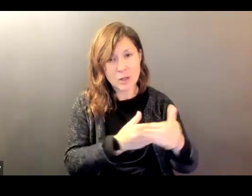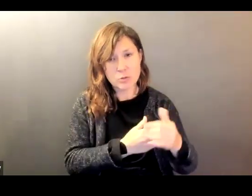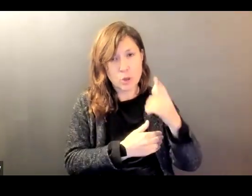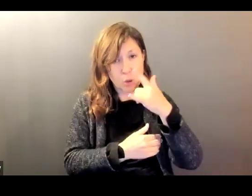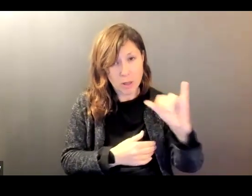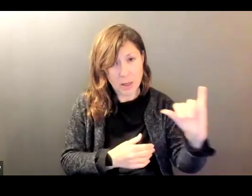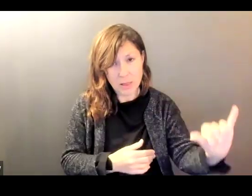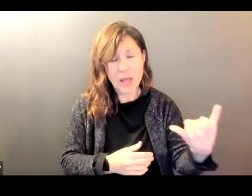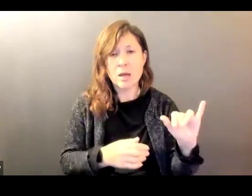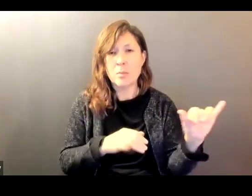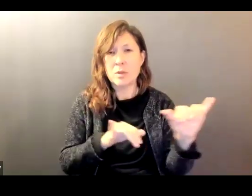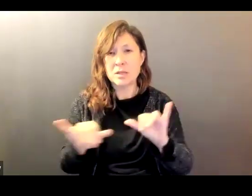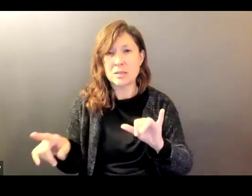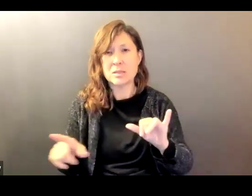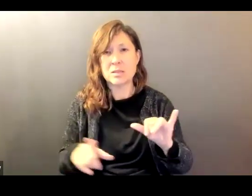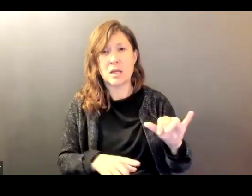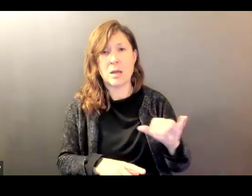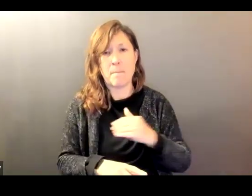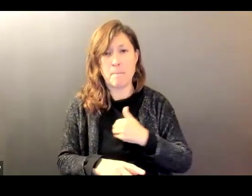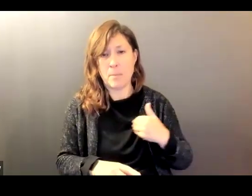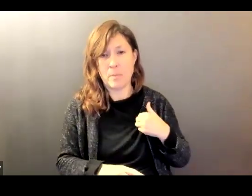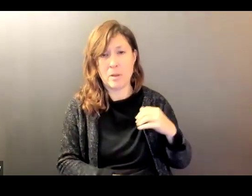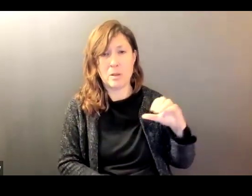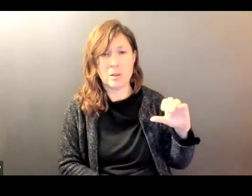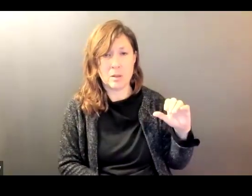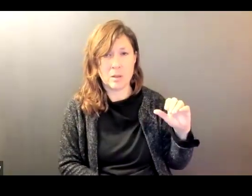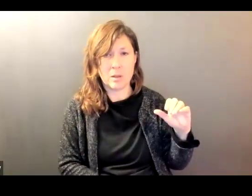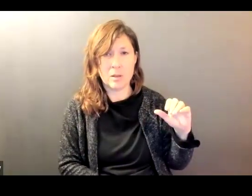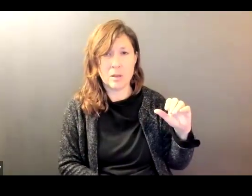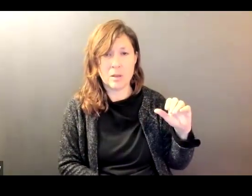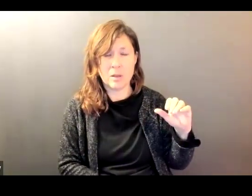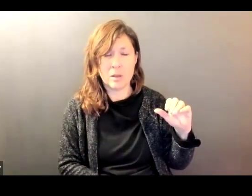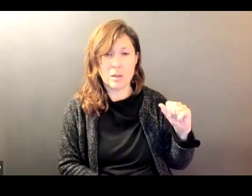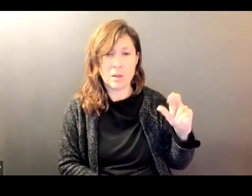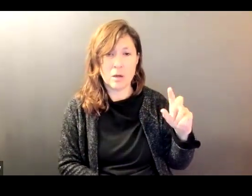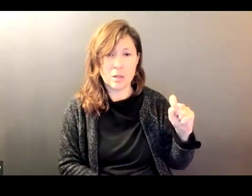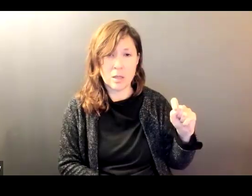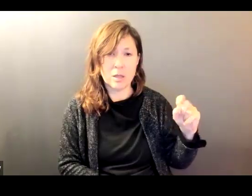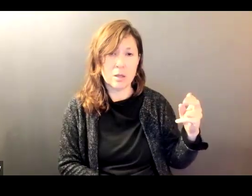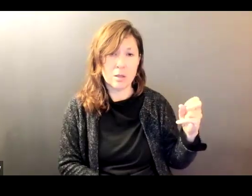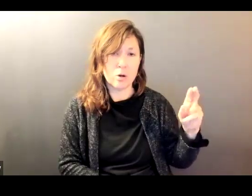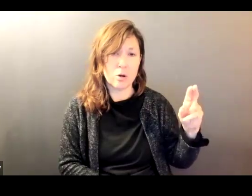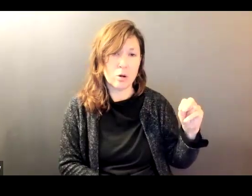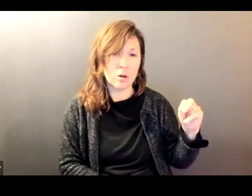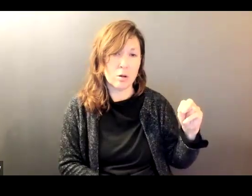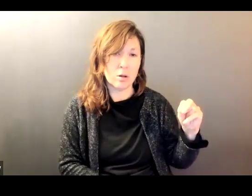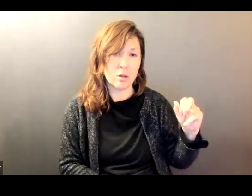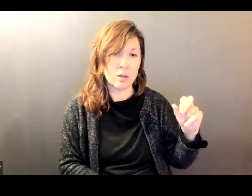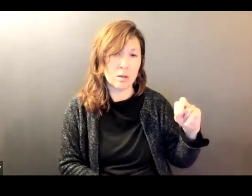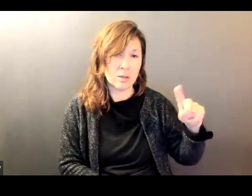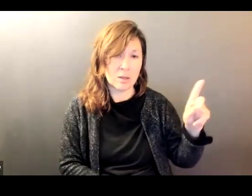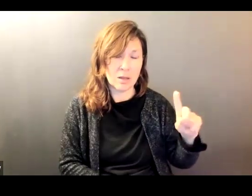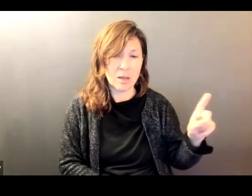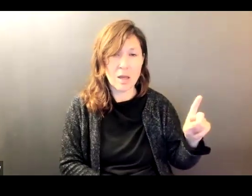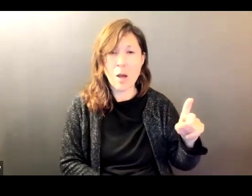what Chair Member Cadet Hernandez mentioned in the fact that we have disproportionality